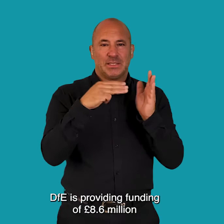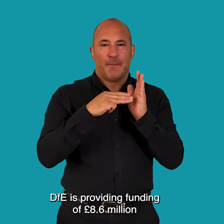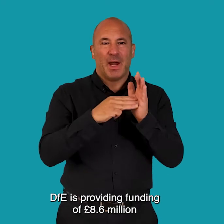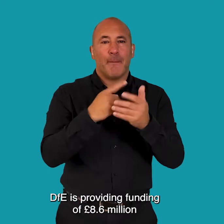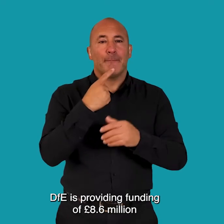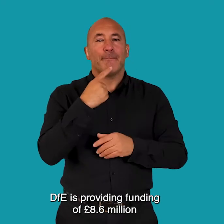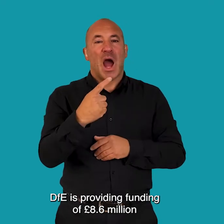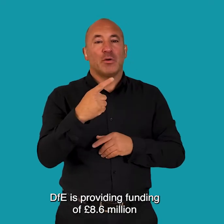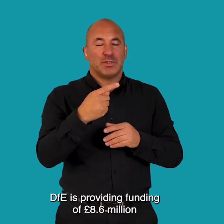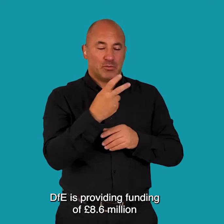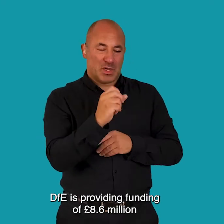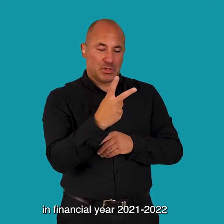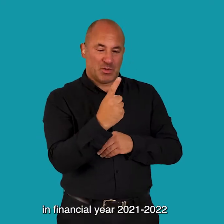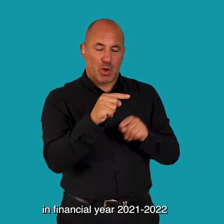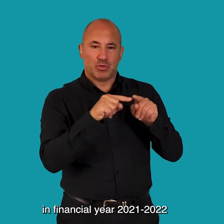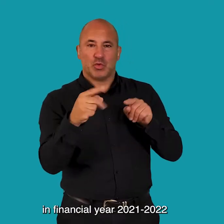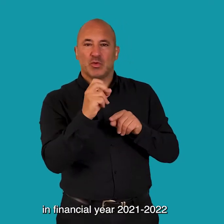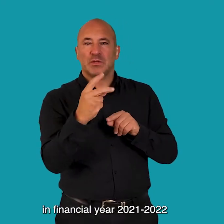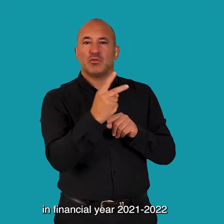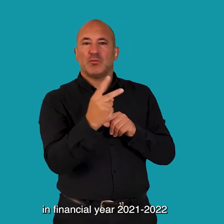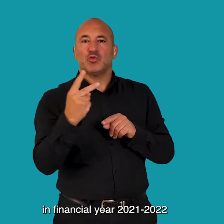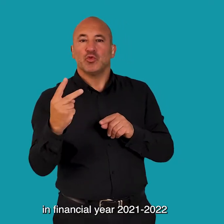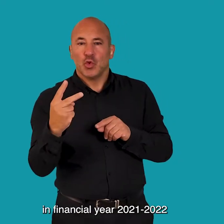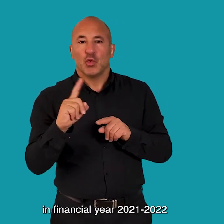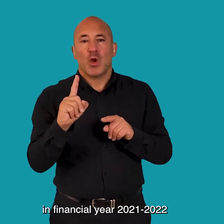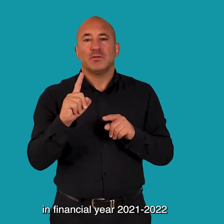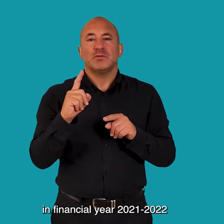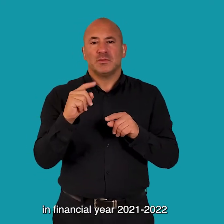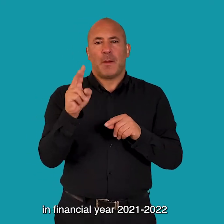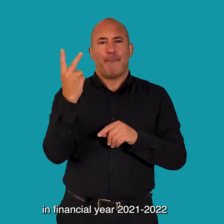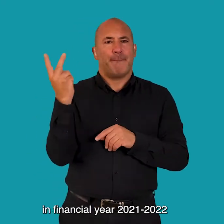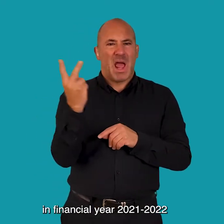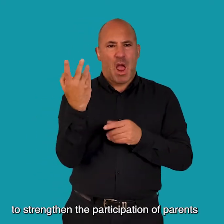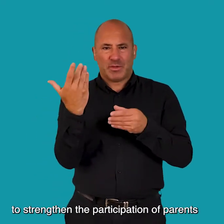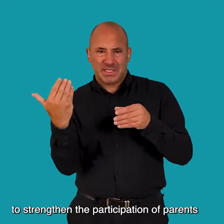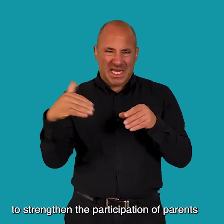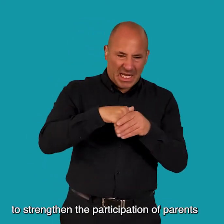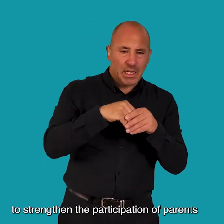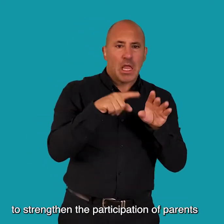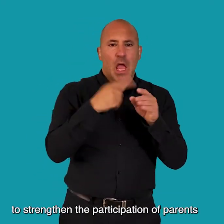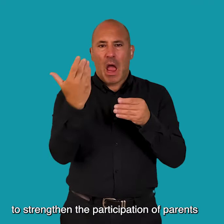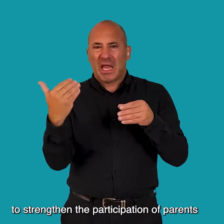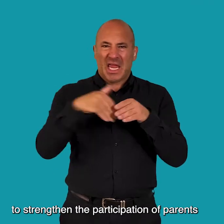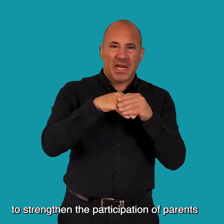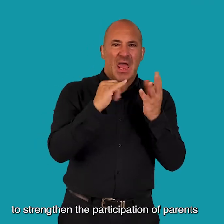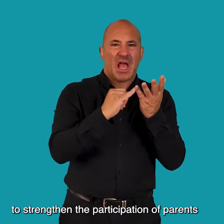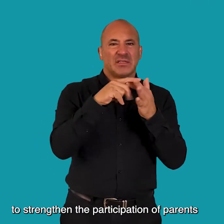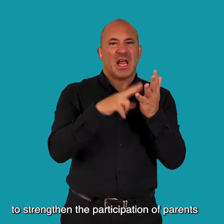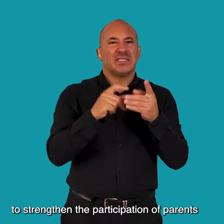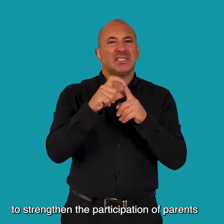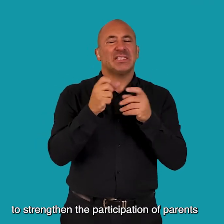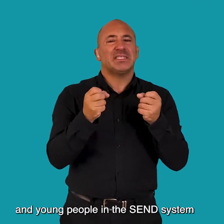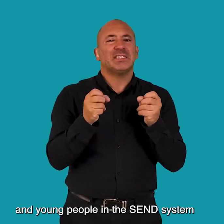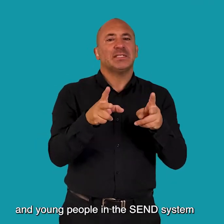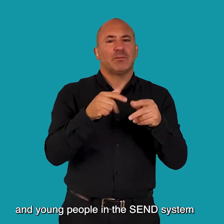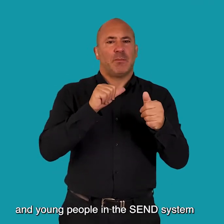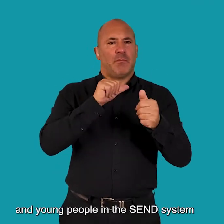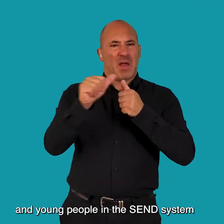£8.6 million in financial year 21 to 22 to strengthen the participation of parents and young people in the